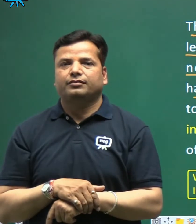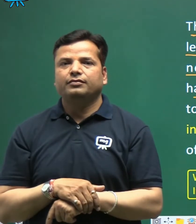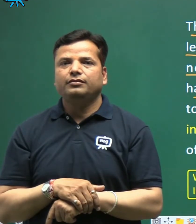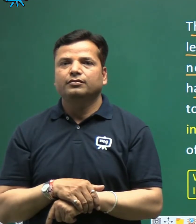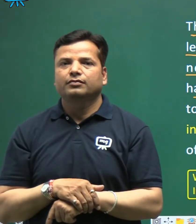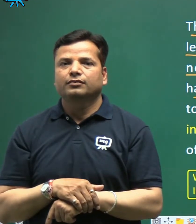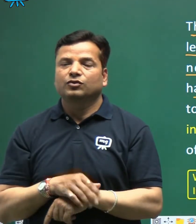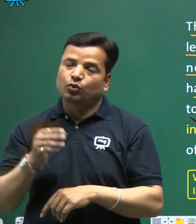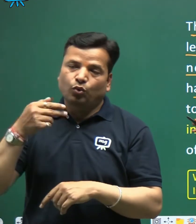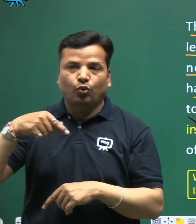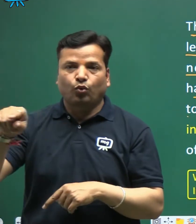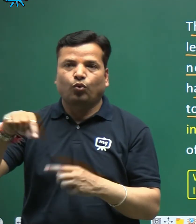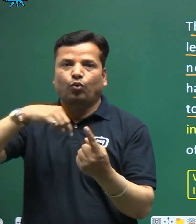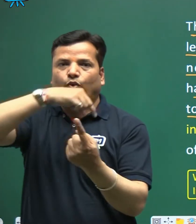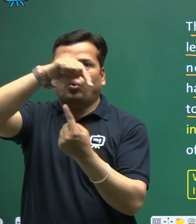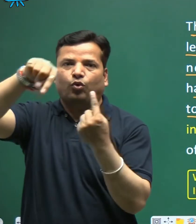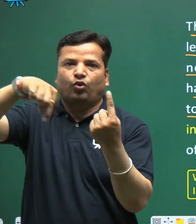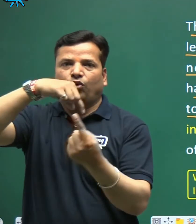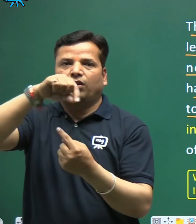to go around